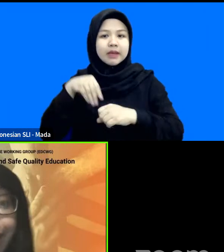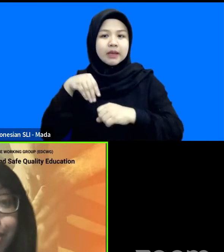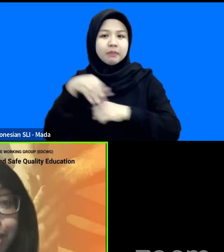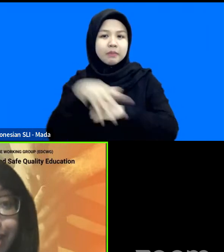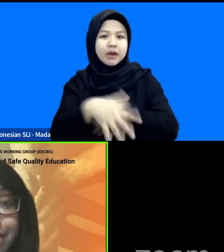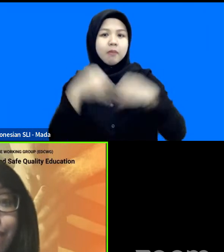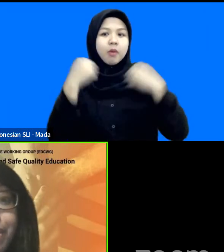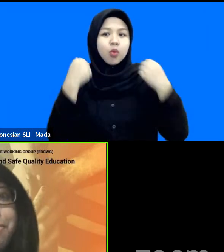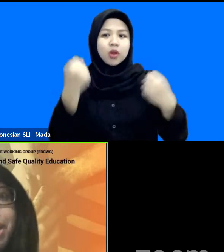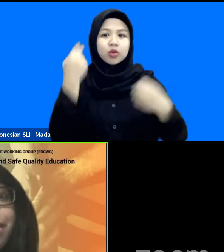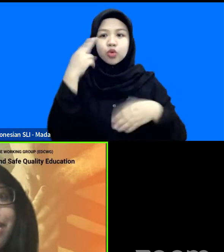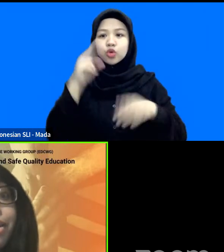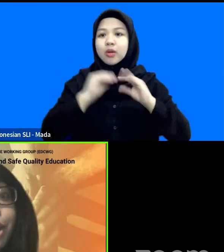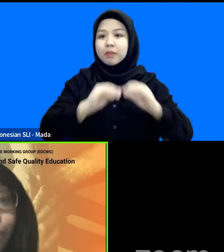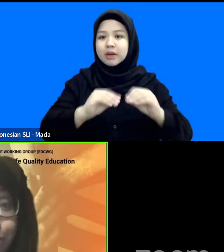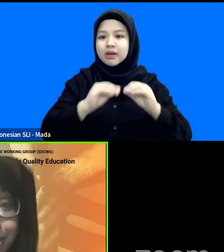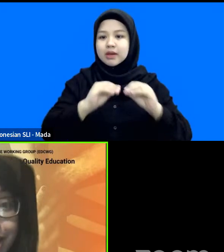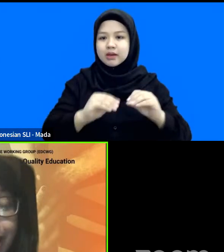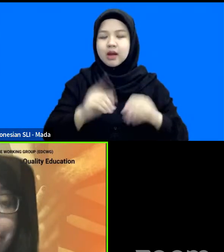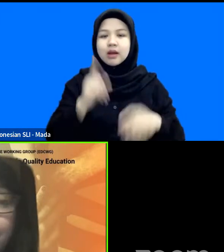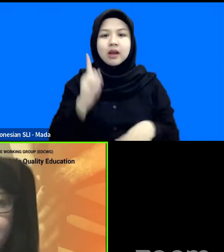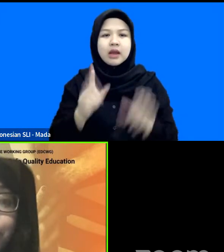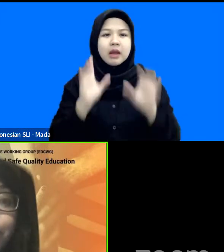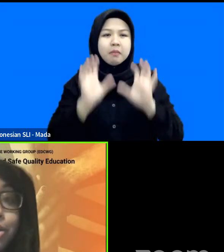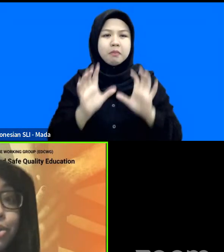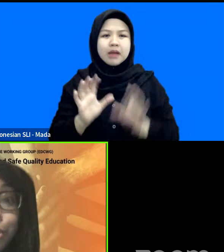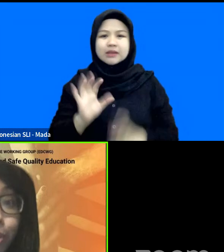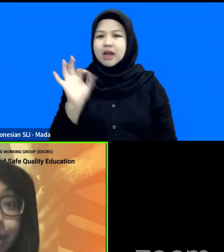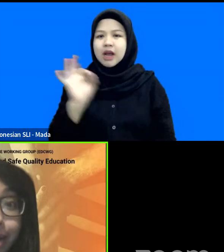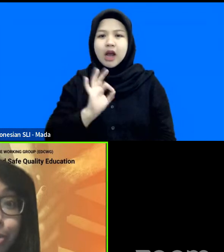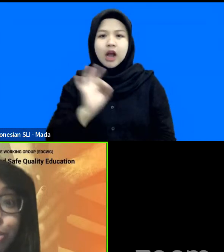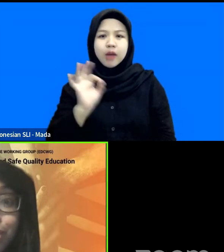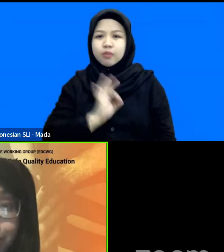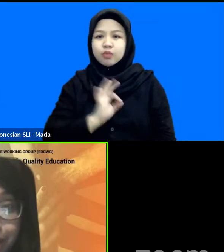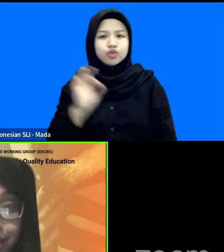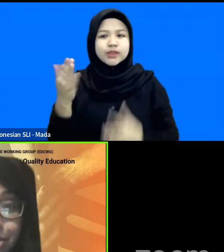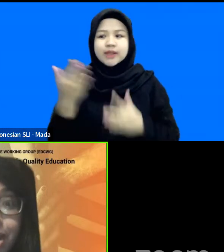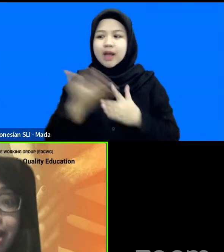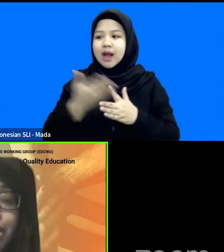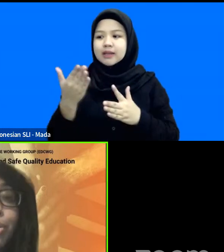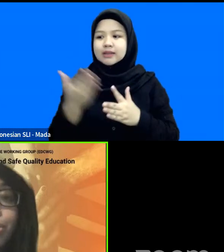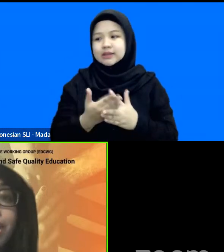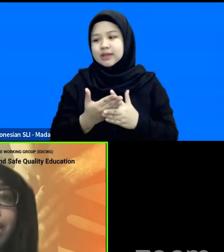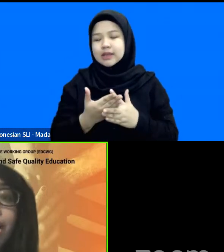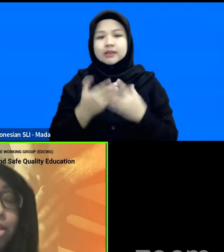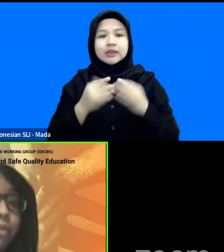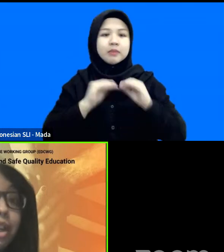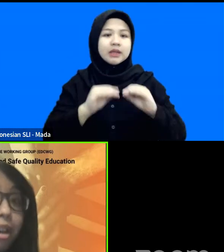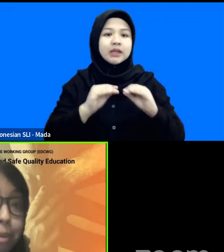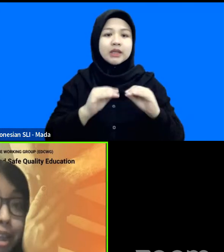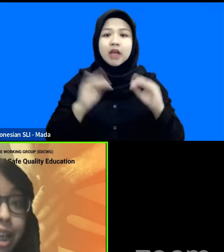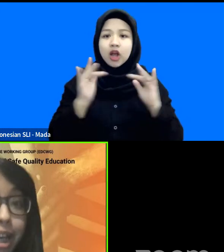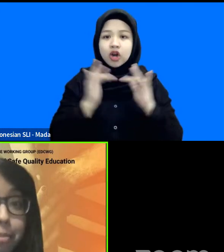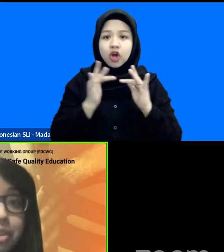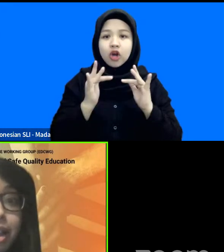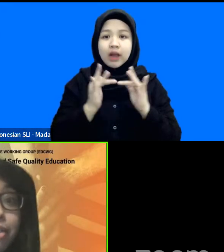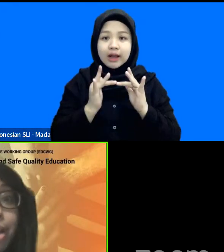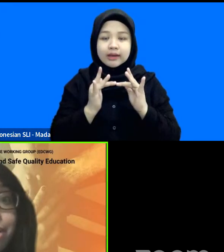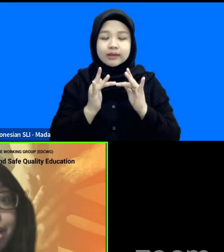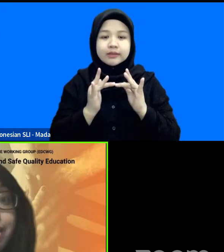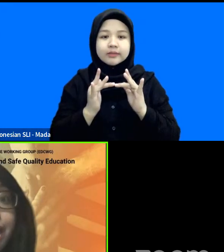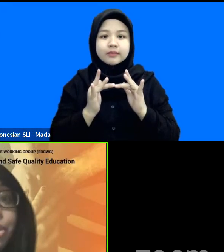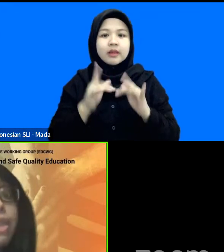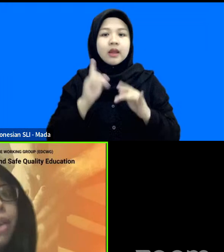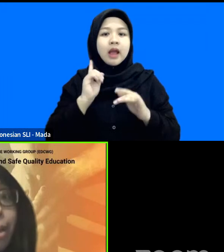to online learnings have experienced learning loss and may never return to school again due to child marriage and due to the loss of economic incomes. Then